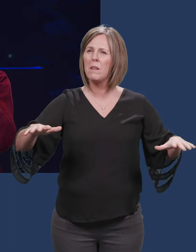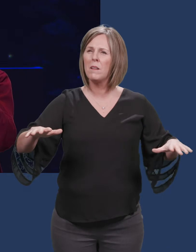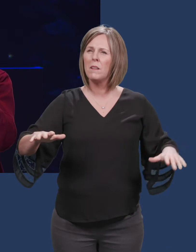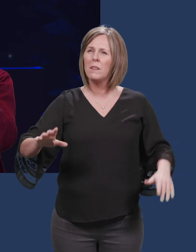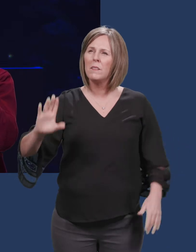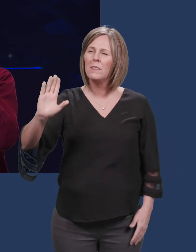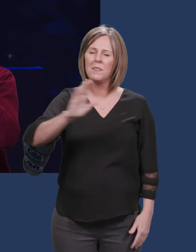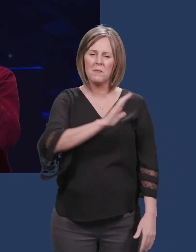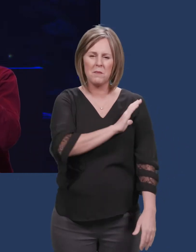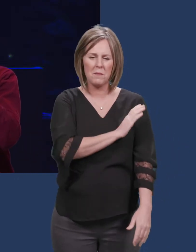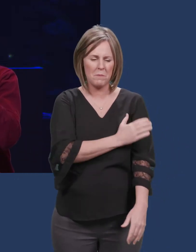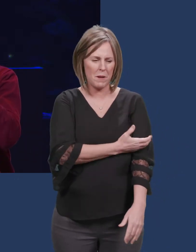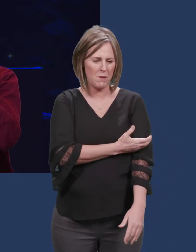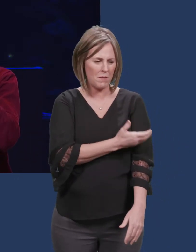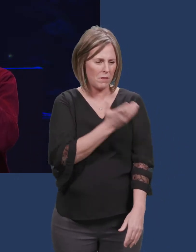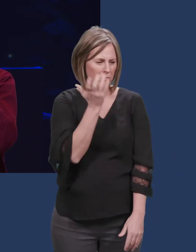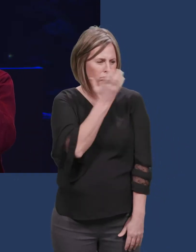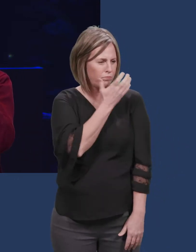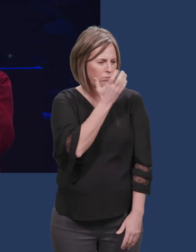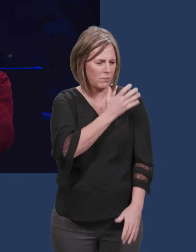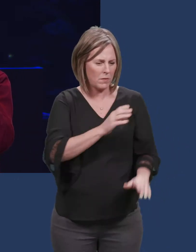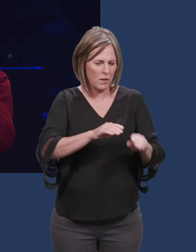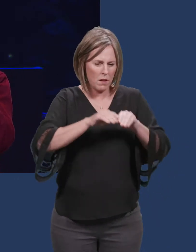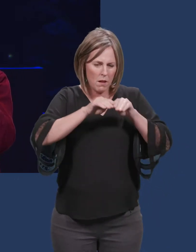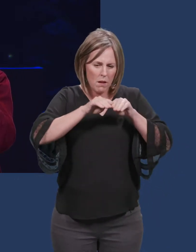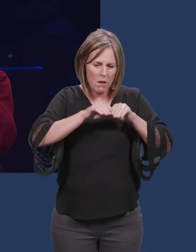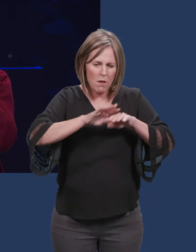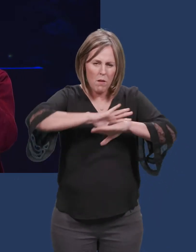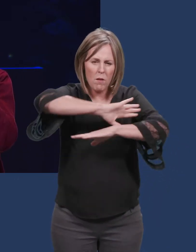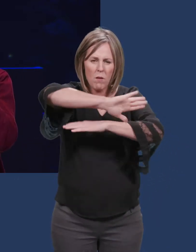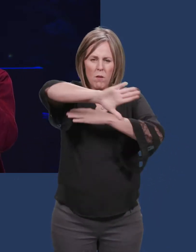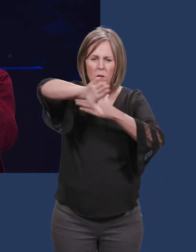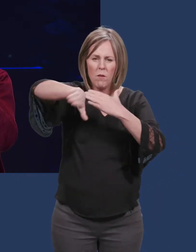thy power throughout the